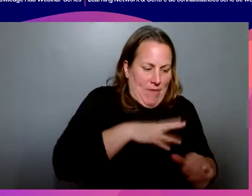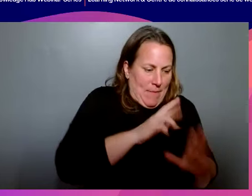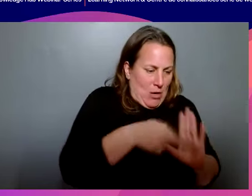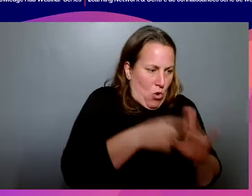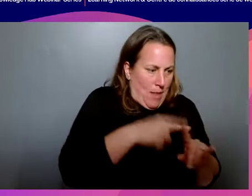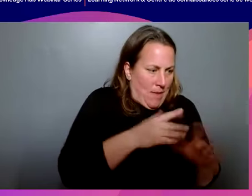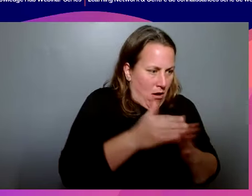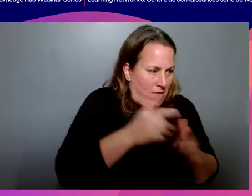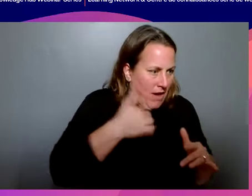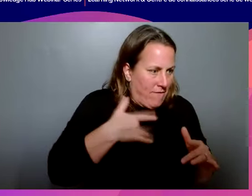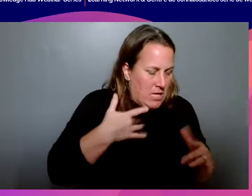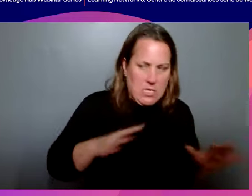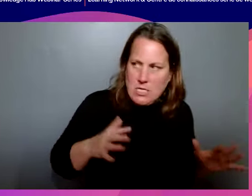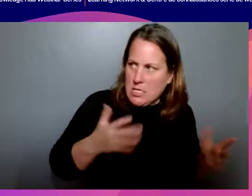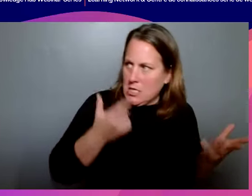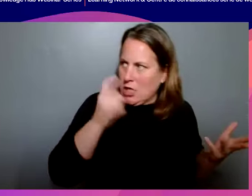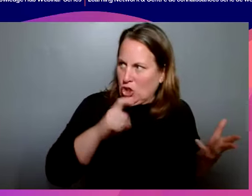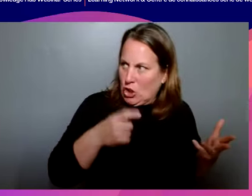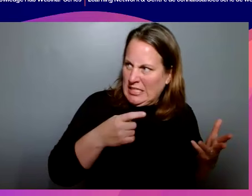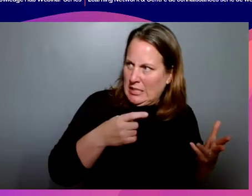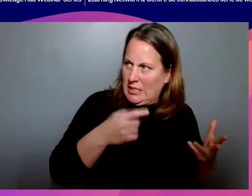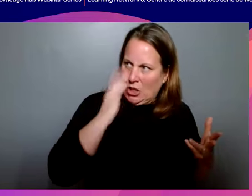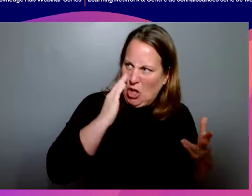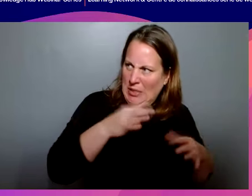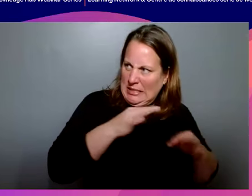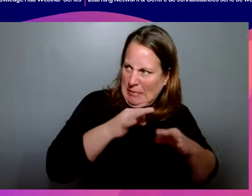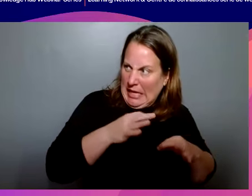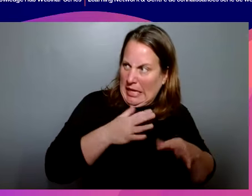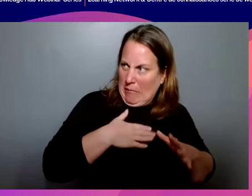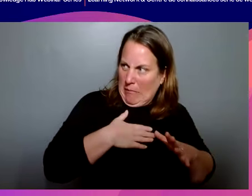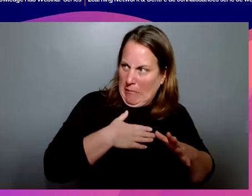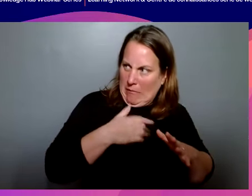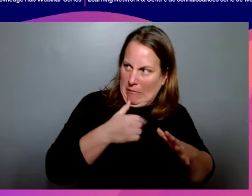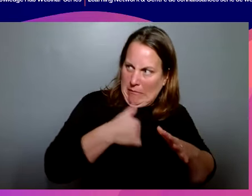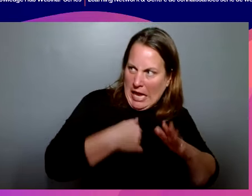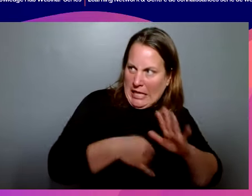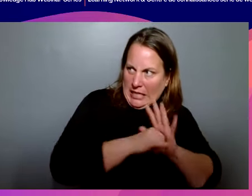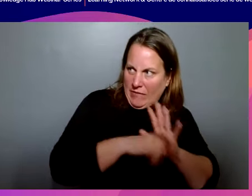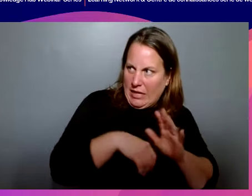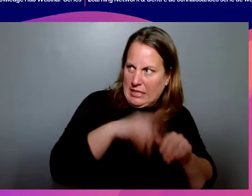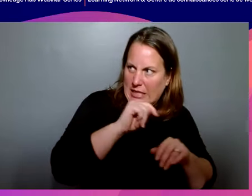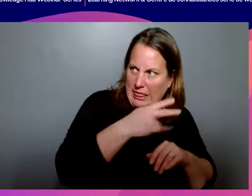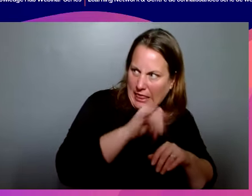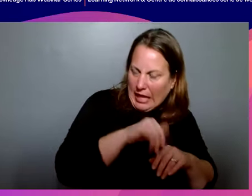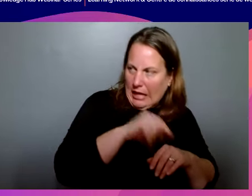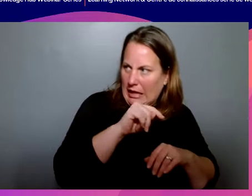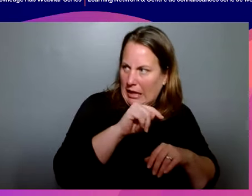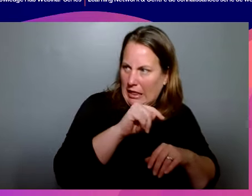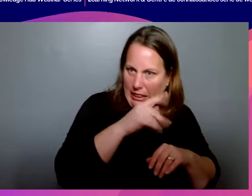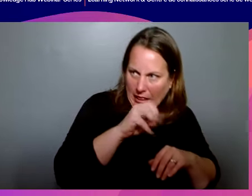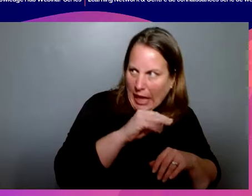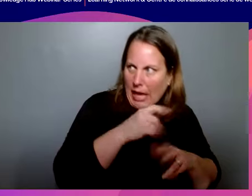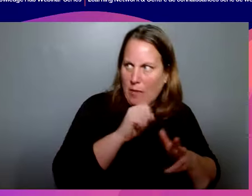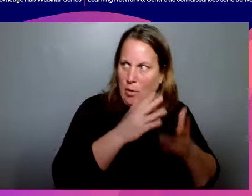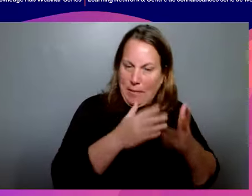like, should I say I identify as they, them? Should I say I identify as she, her, or maybe she's they? I was